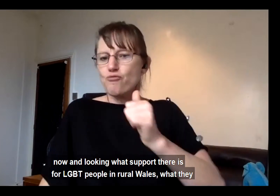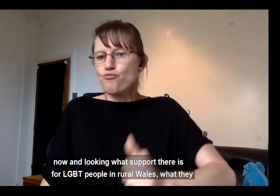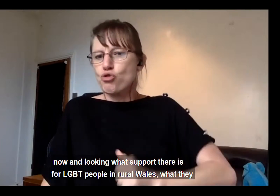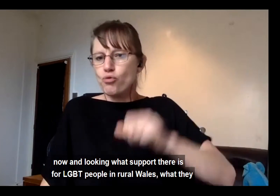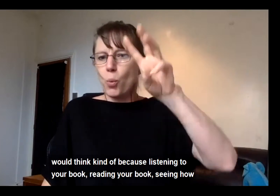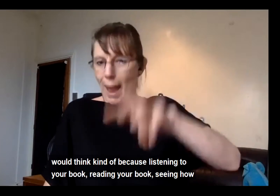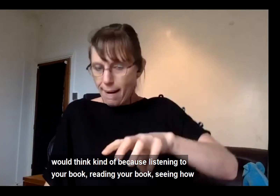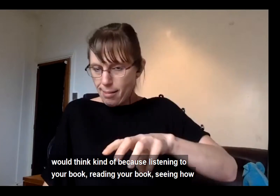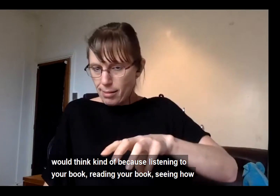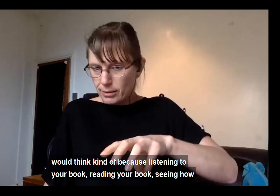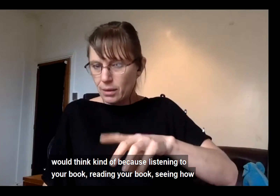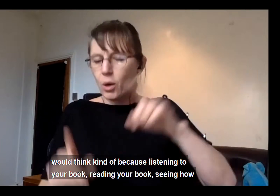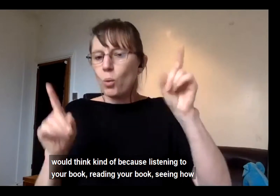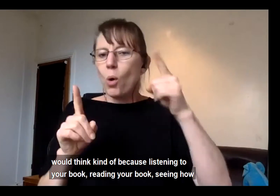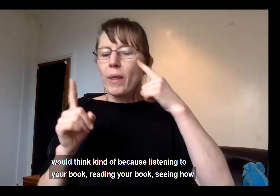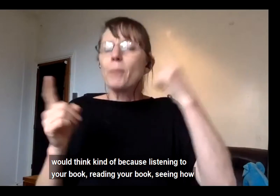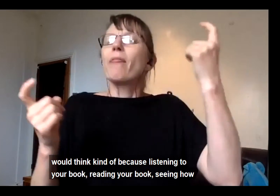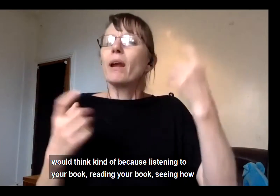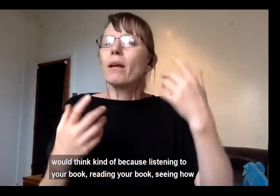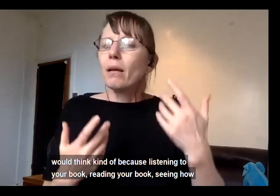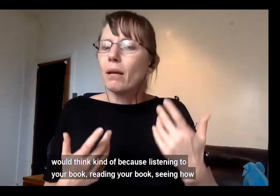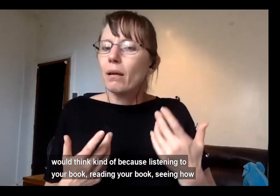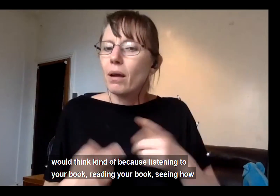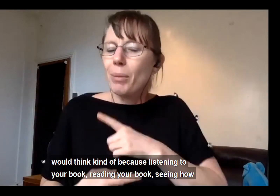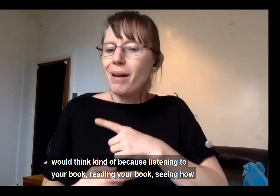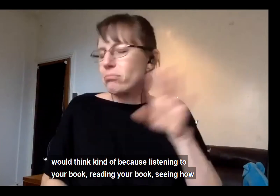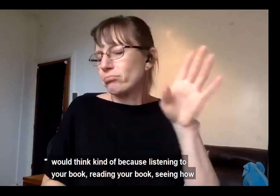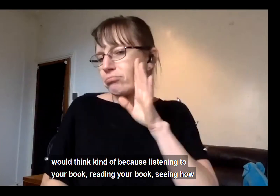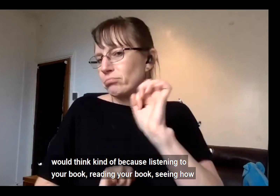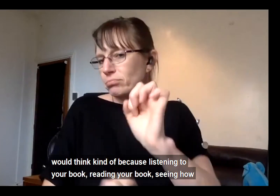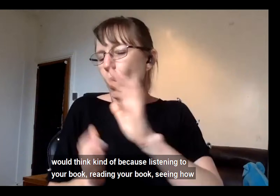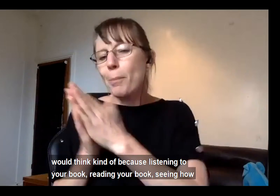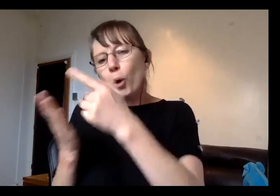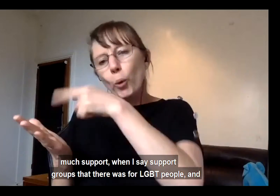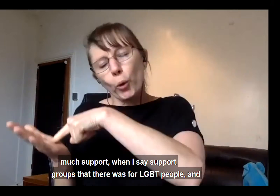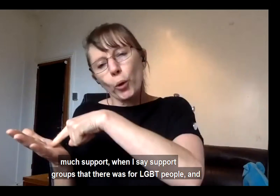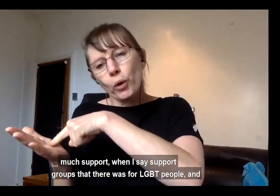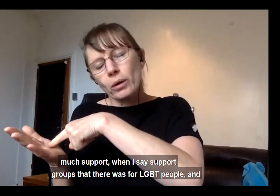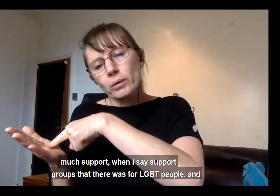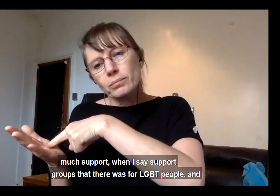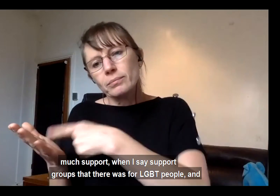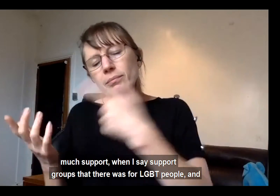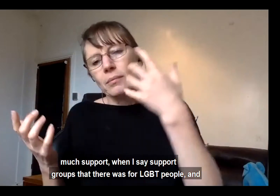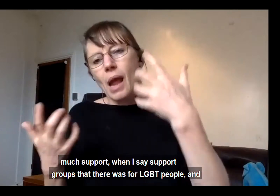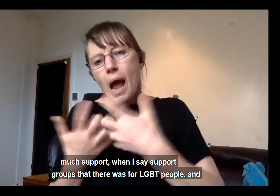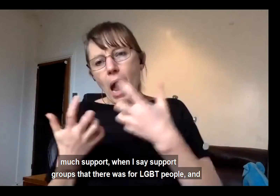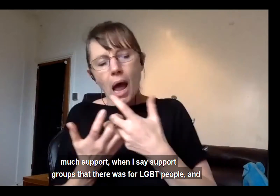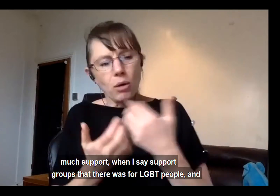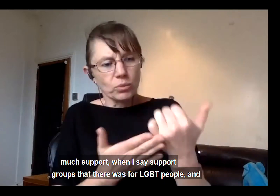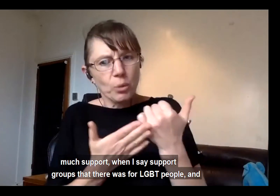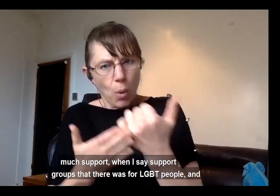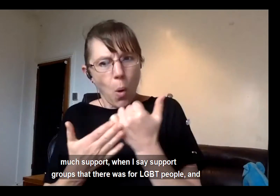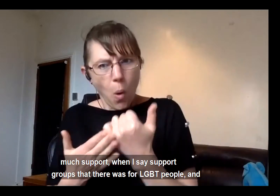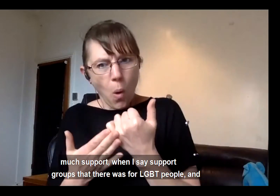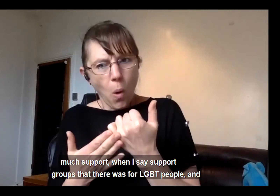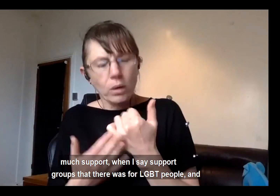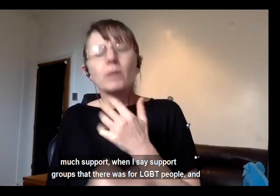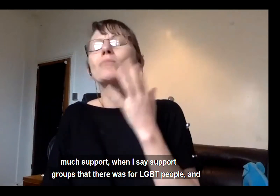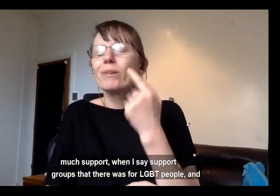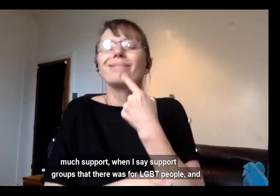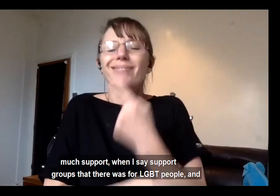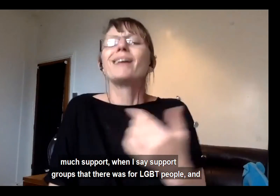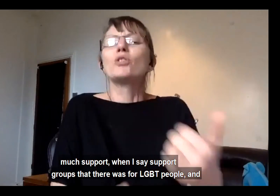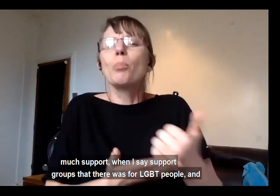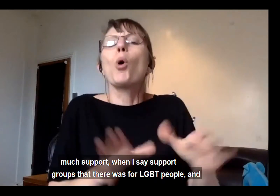Wales, what they would think, kind of, because listening to your book, reading your book, seeing how much support, when I say